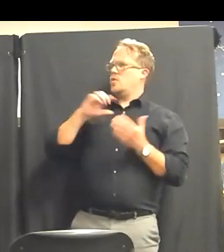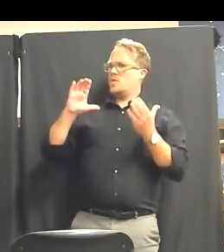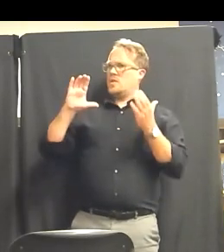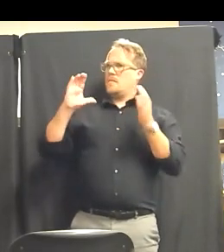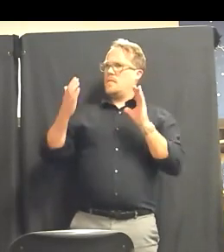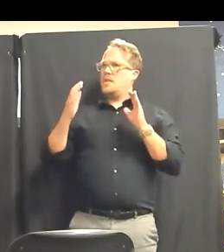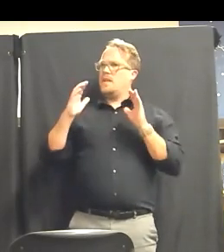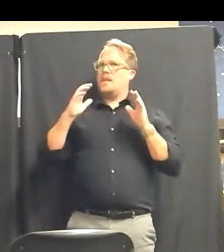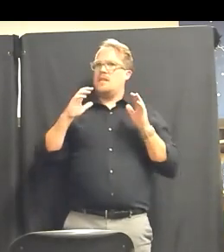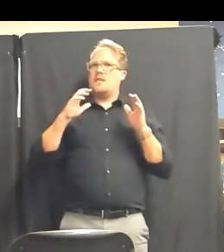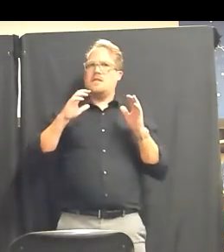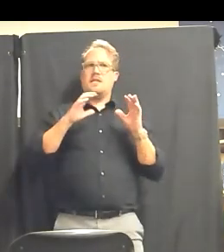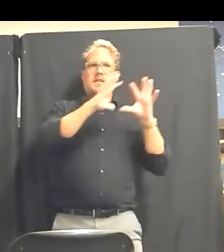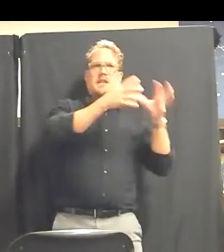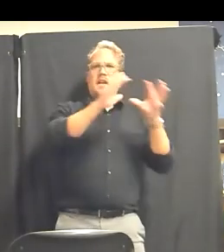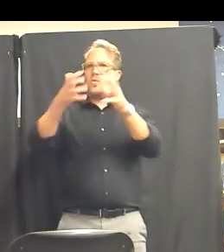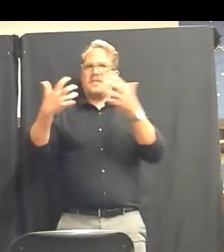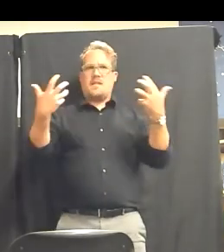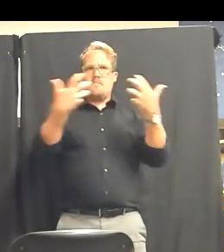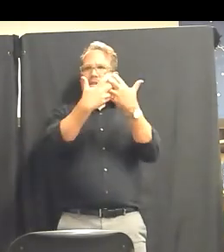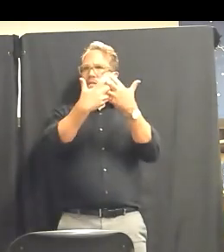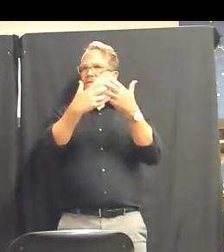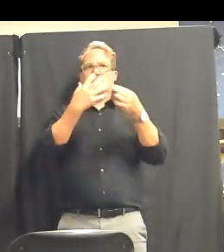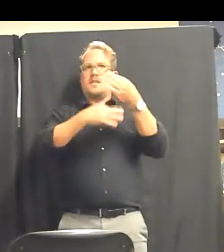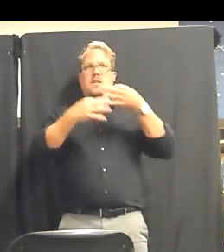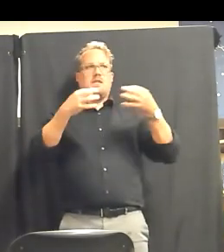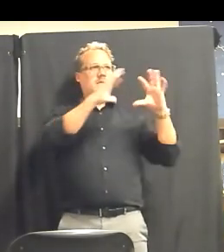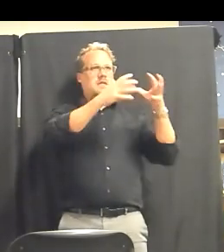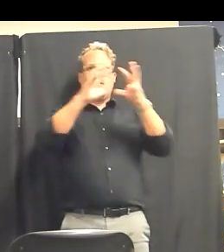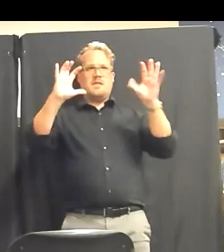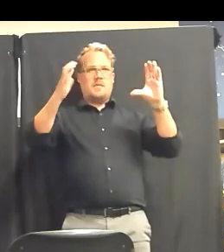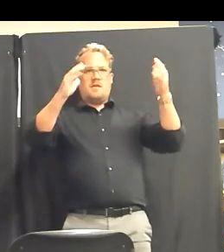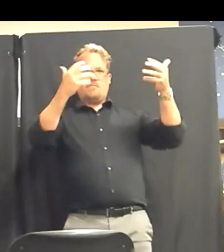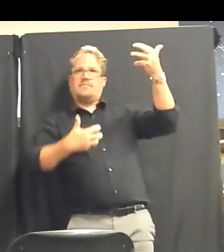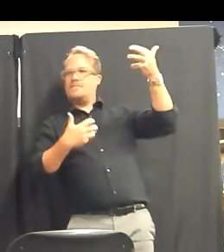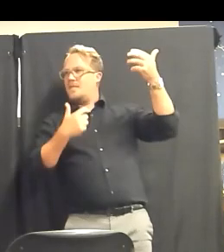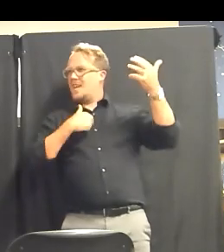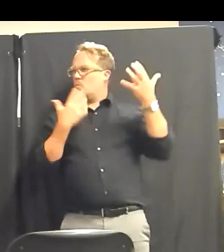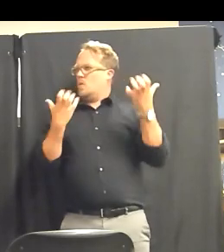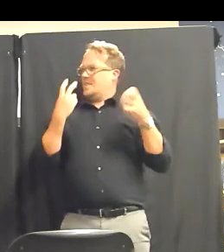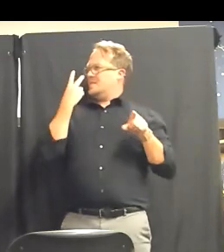comparing apples to apples, I would like to see